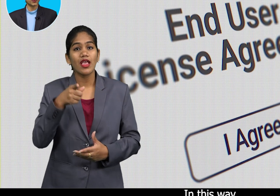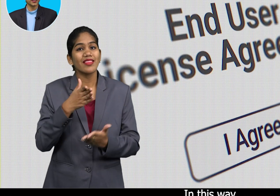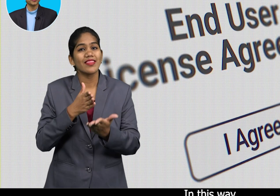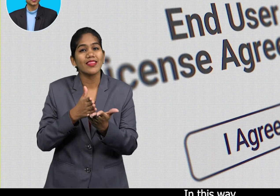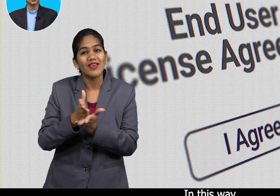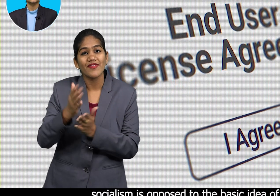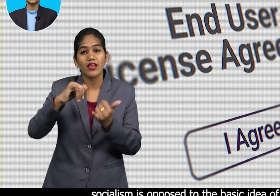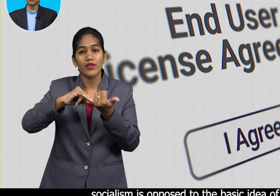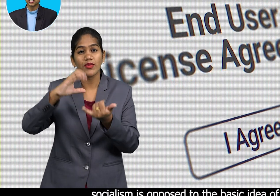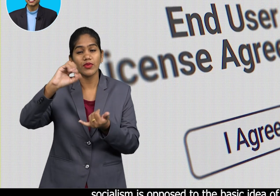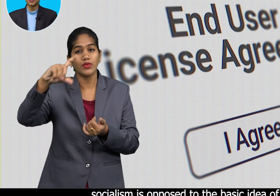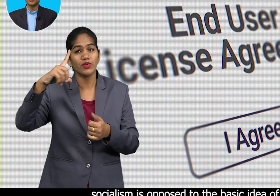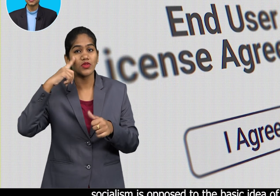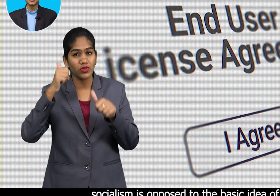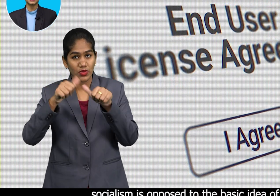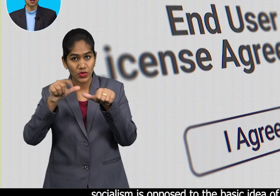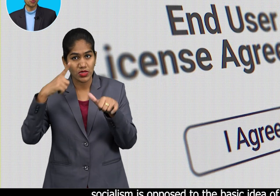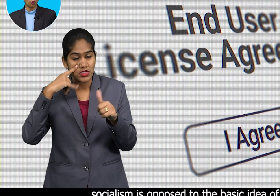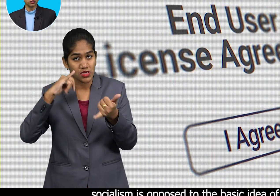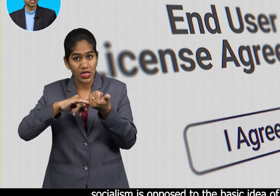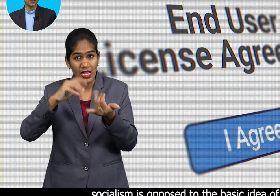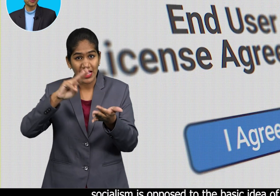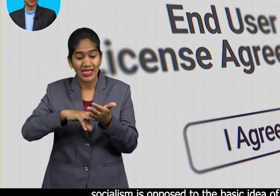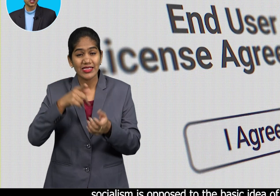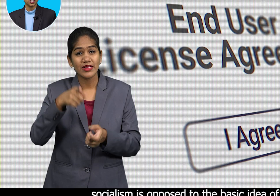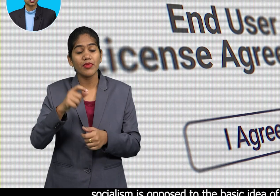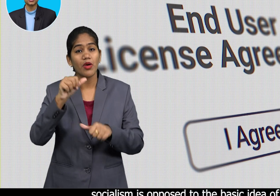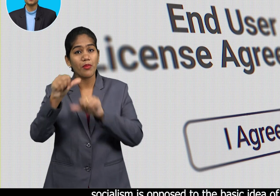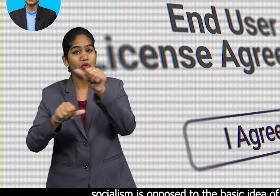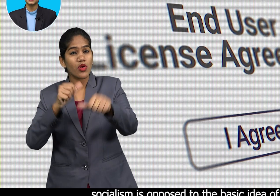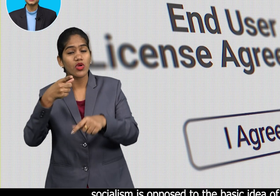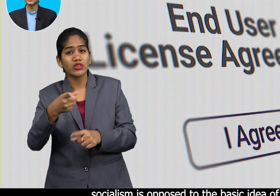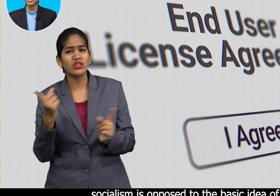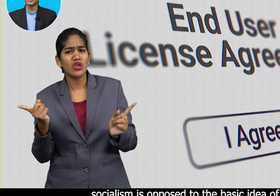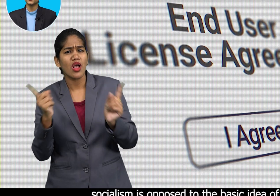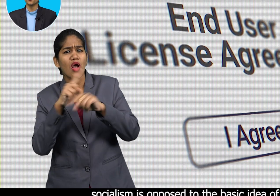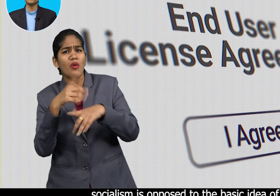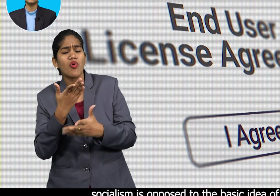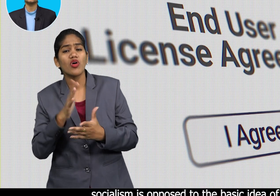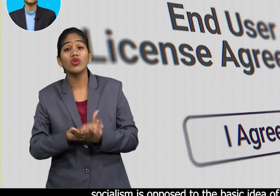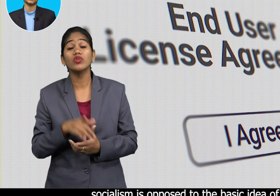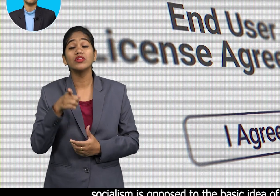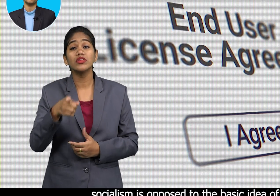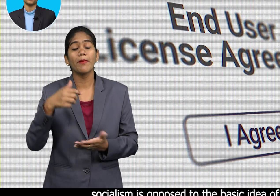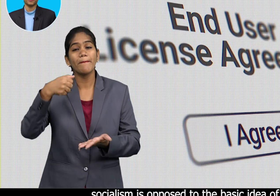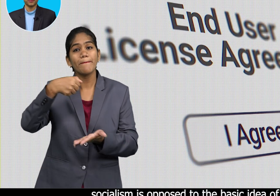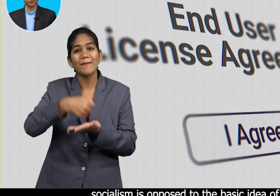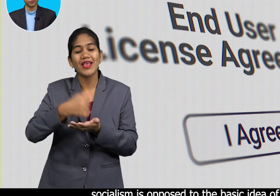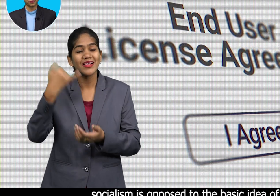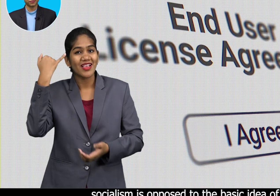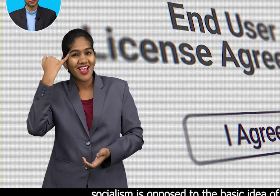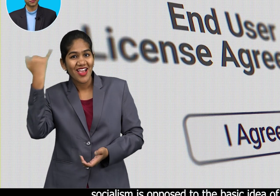In this way, socialism is opposed to the basic idea of capitalism.